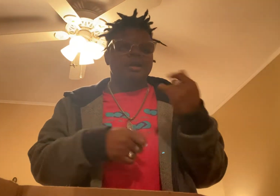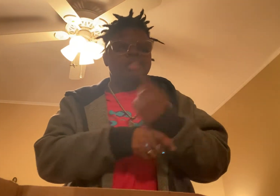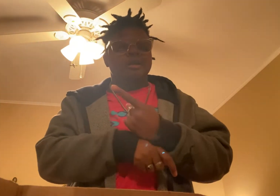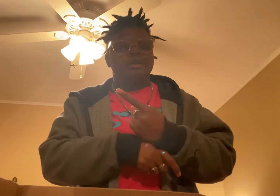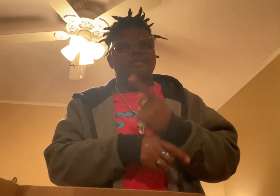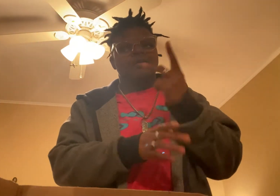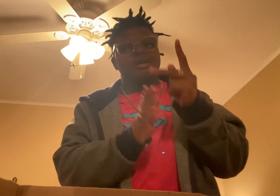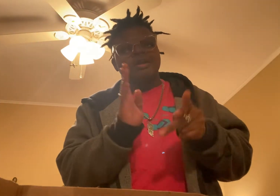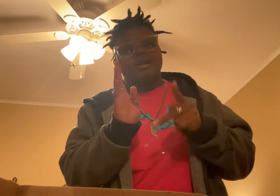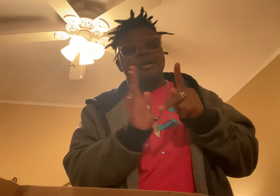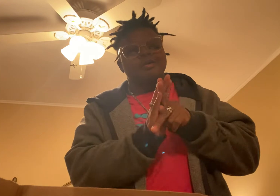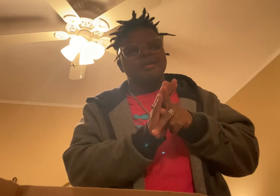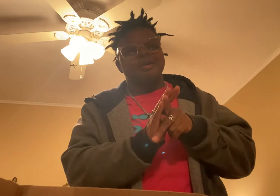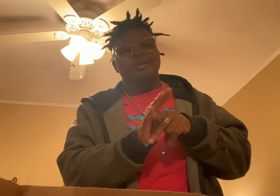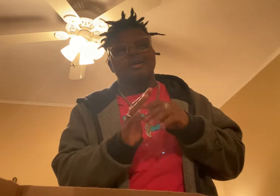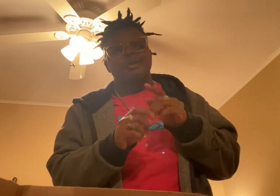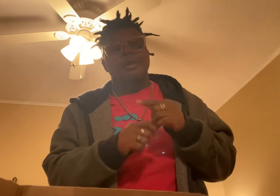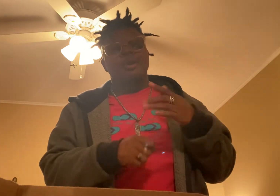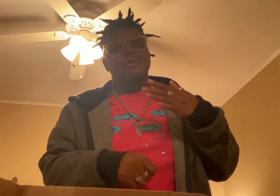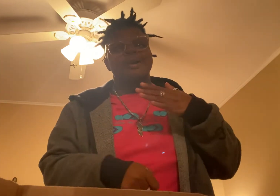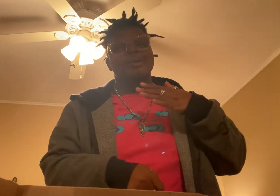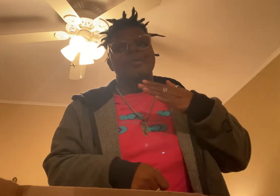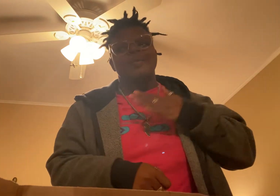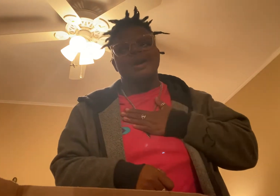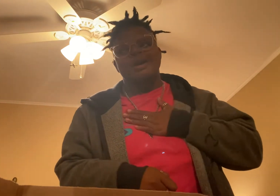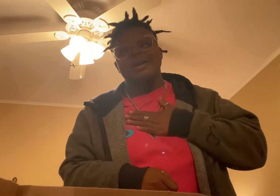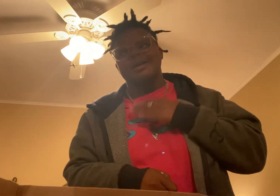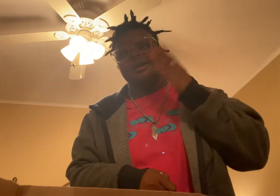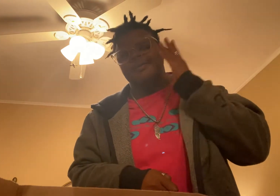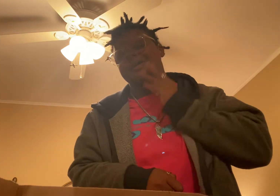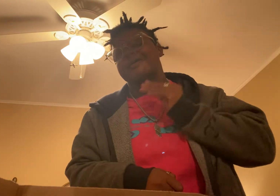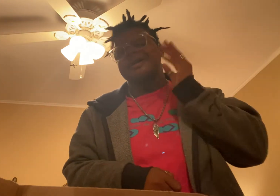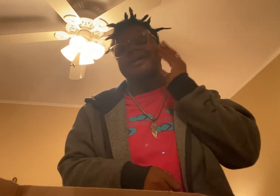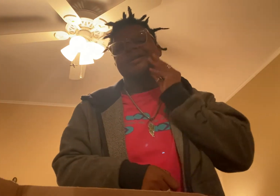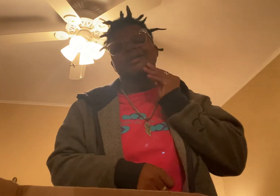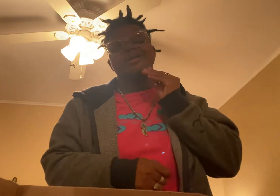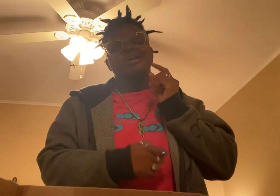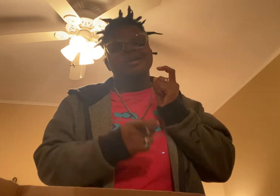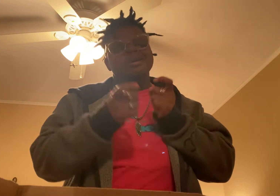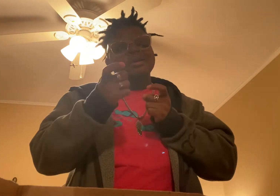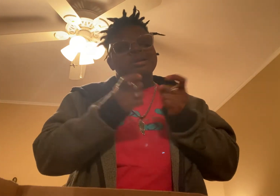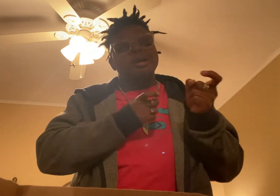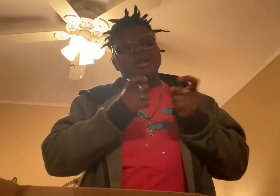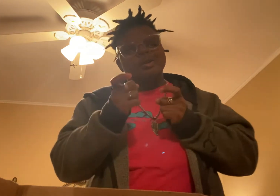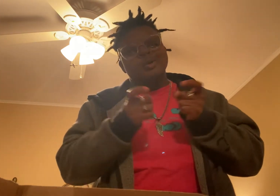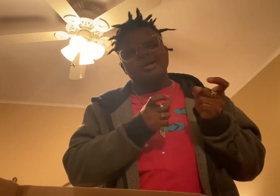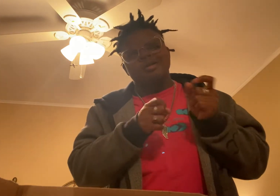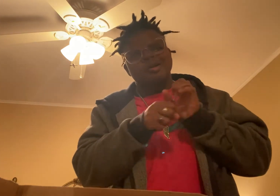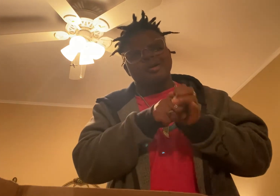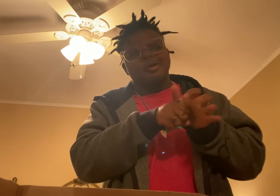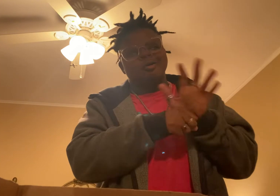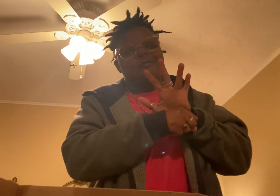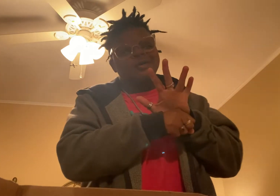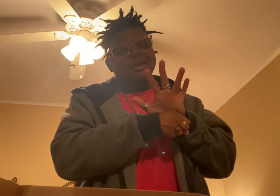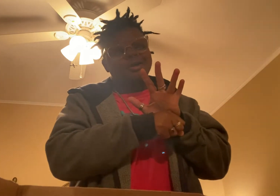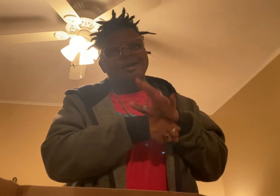Today's video is gonna be about my experience dealing with